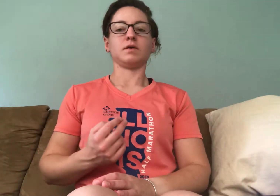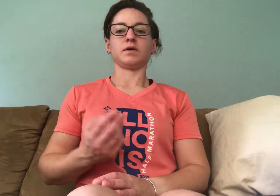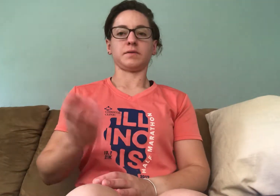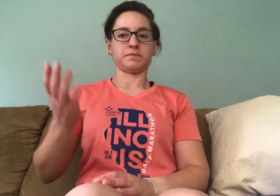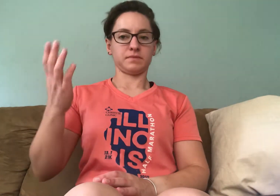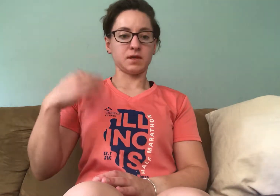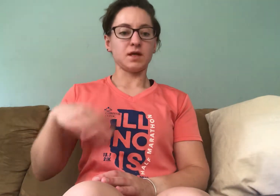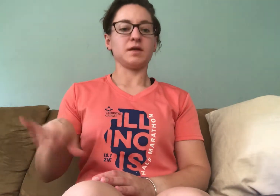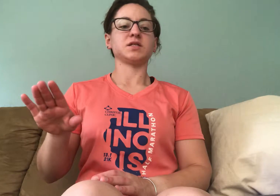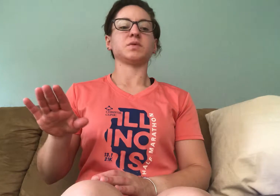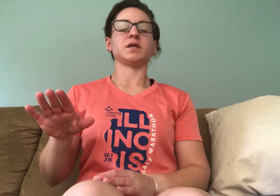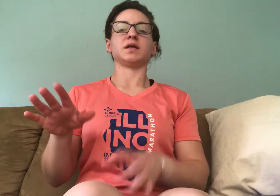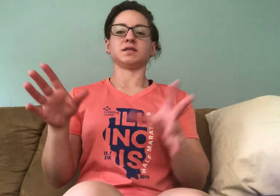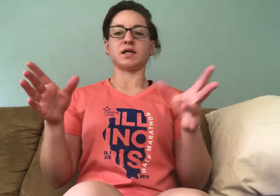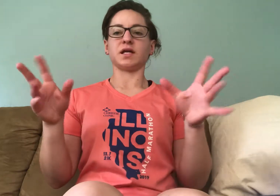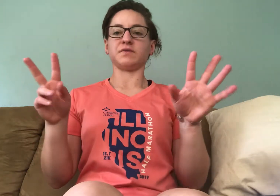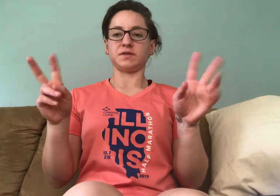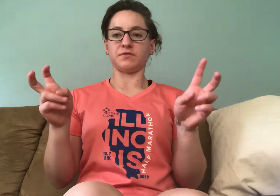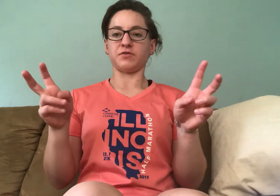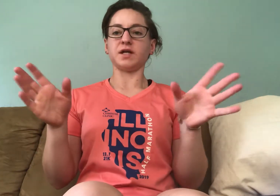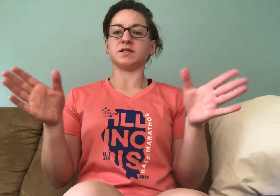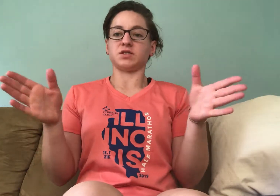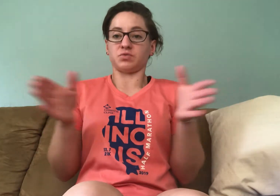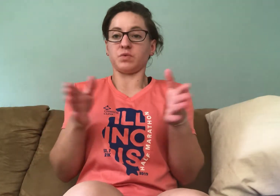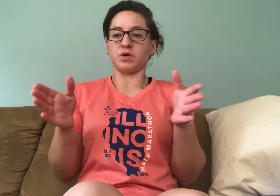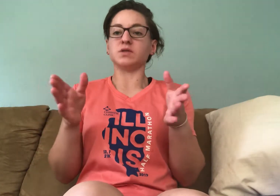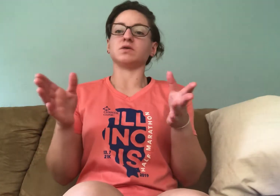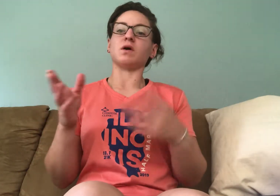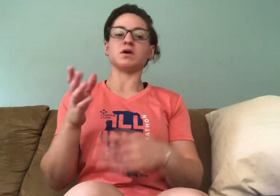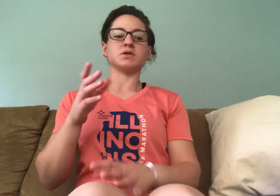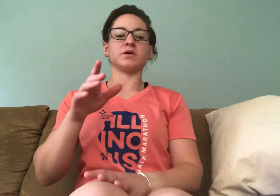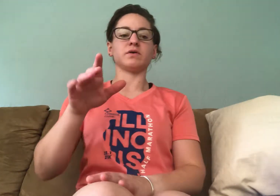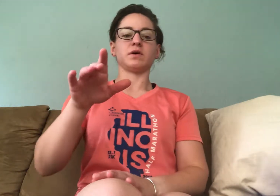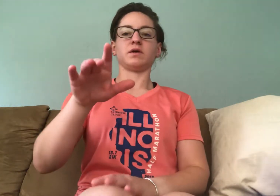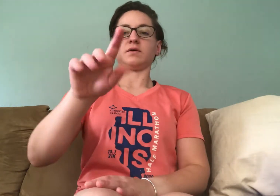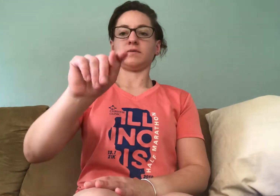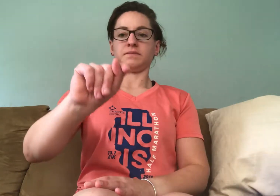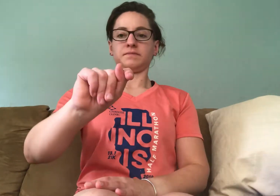Okay. Next one is kind of a phrase, it's 3 words, so I'll go so.